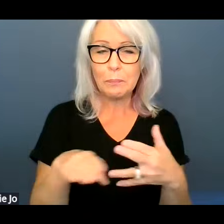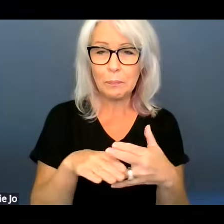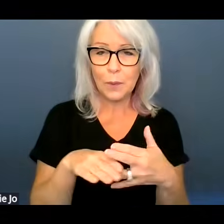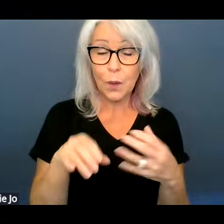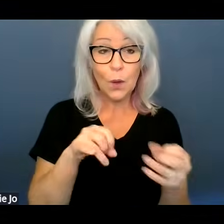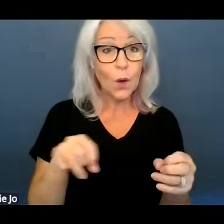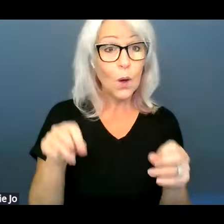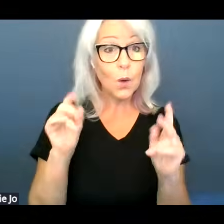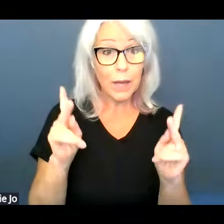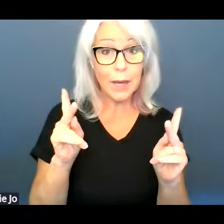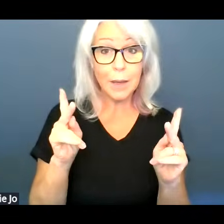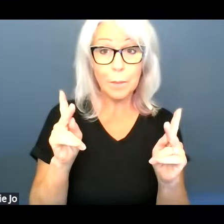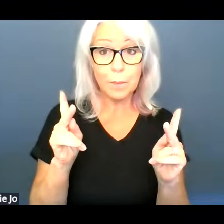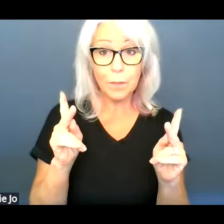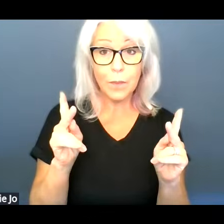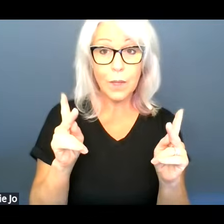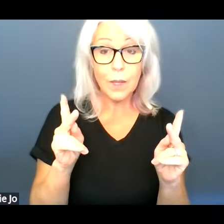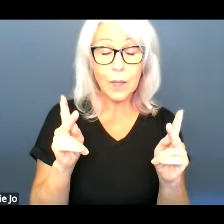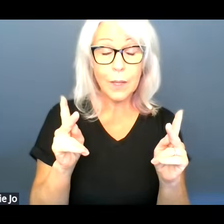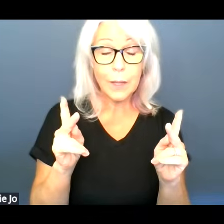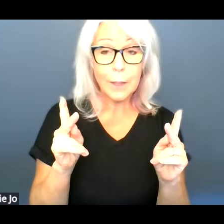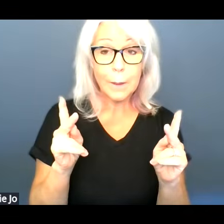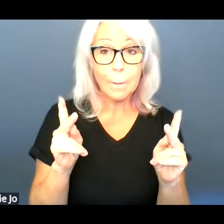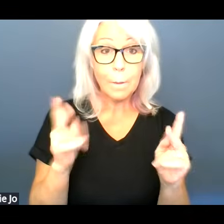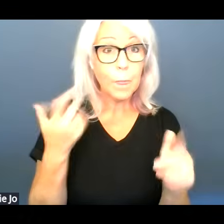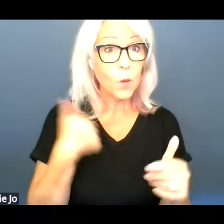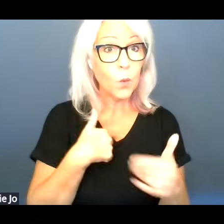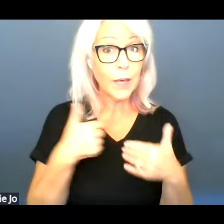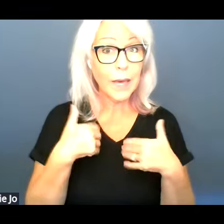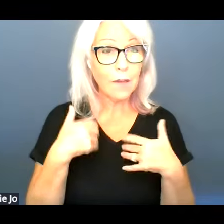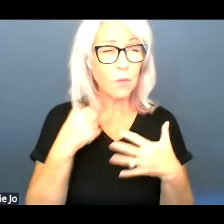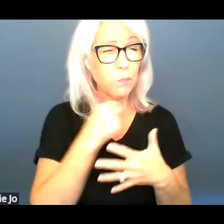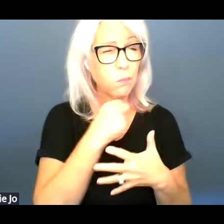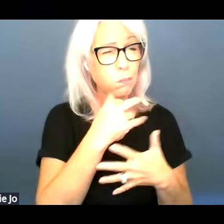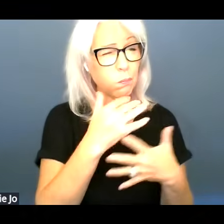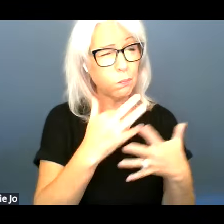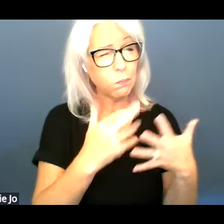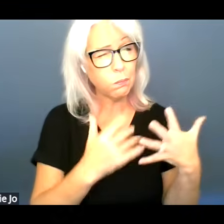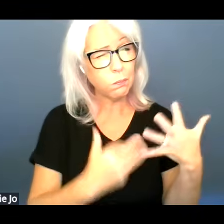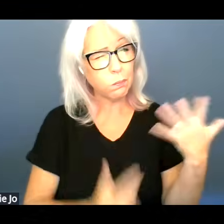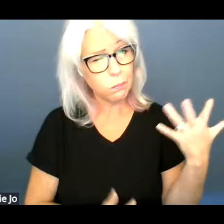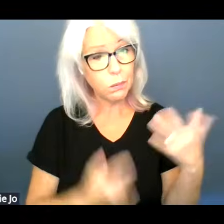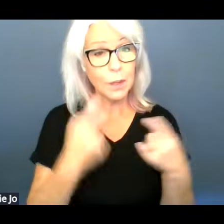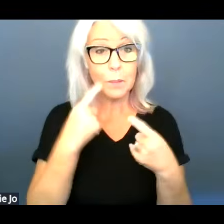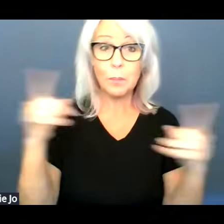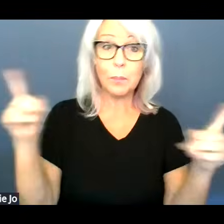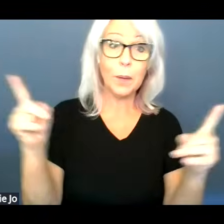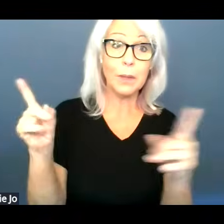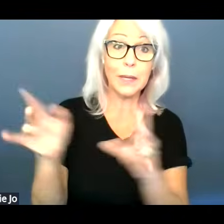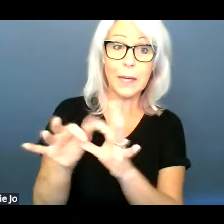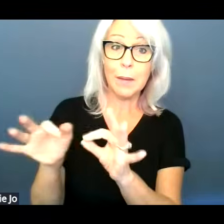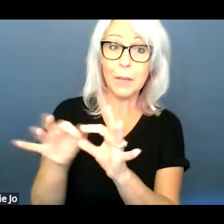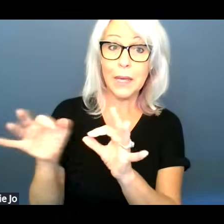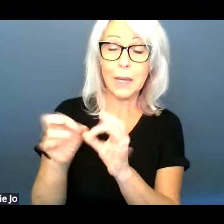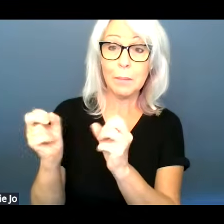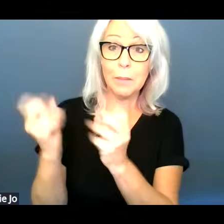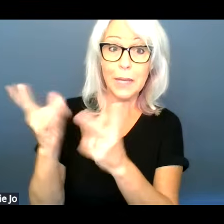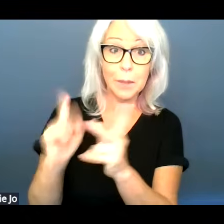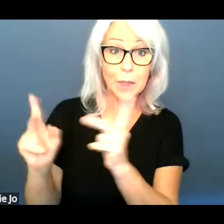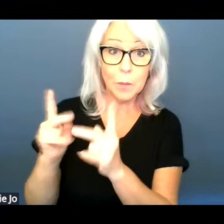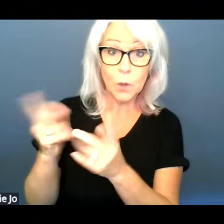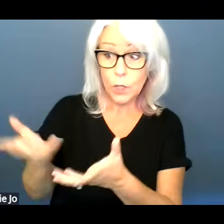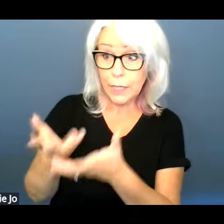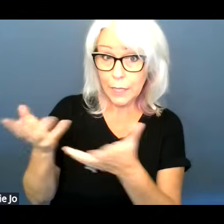Okay, let's go back to order here for just a minute. We have a whole bunch of public comments. We have folks here, we have folks in the overflow room, and we'll listen to your